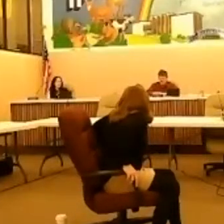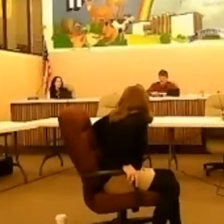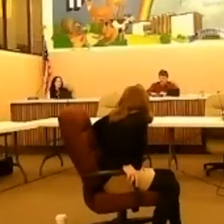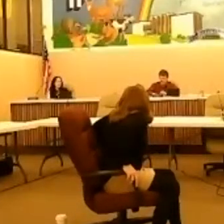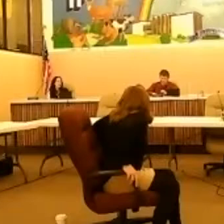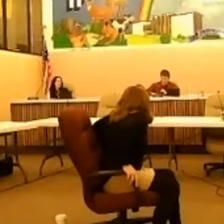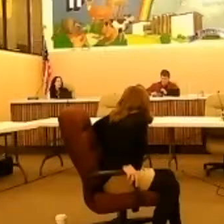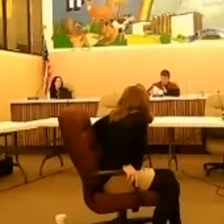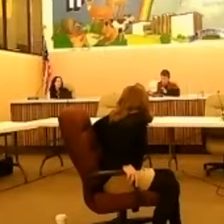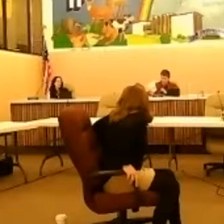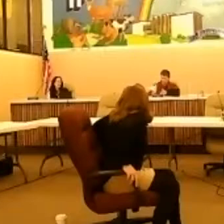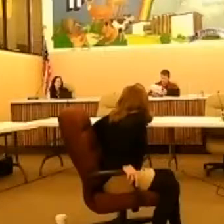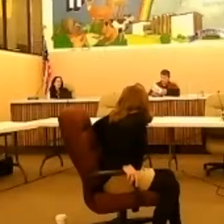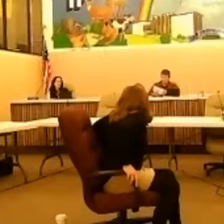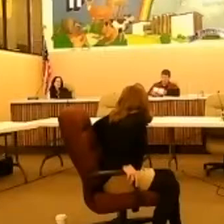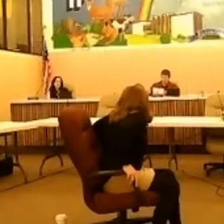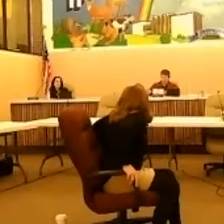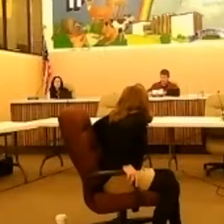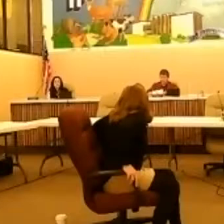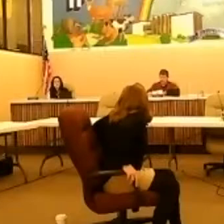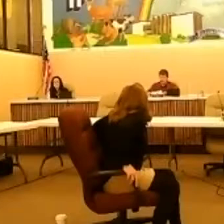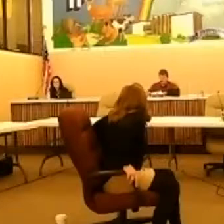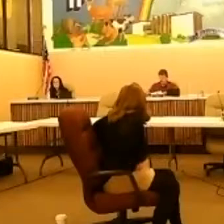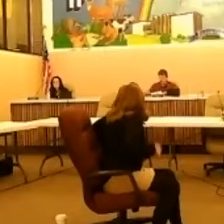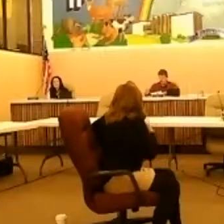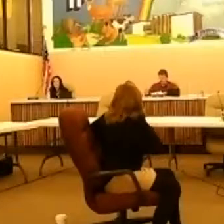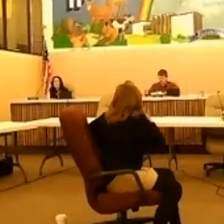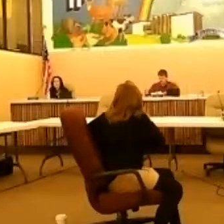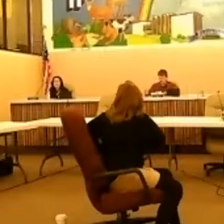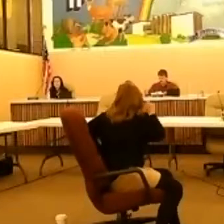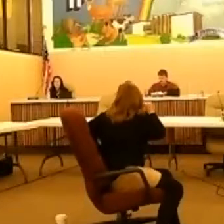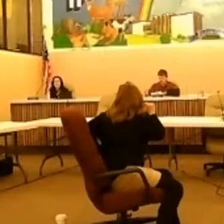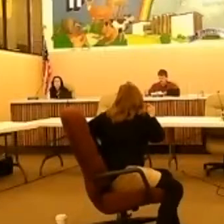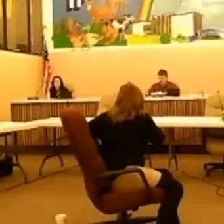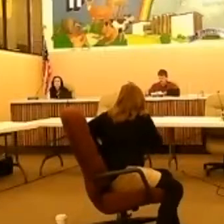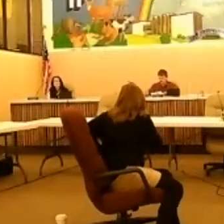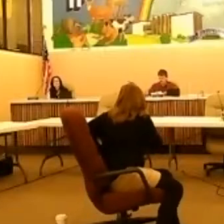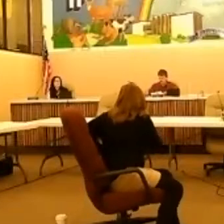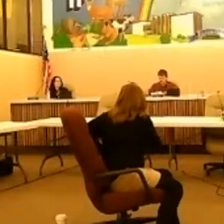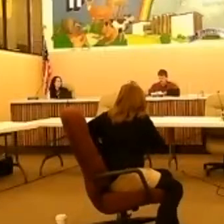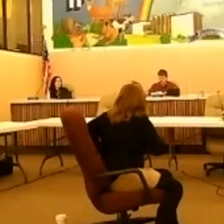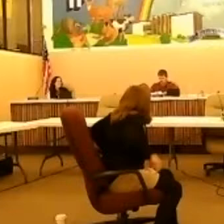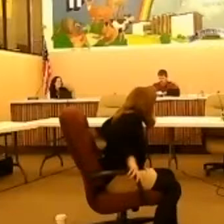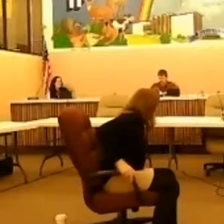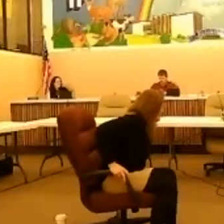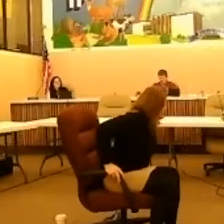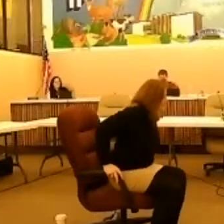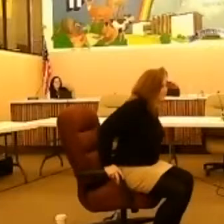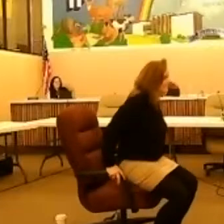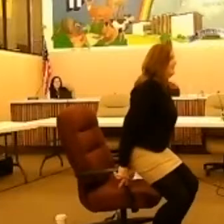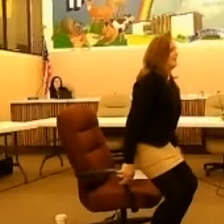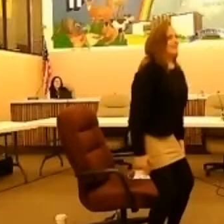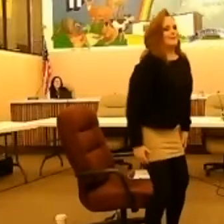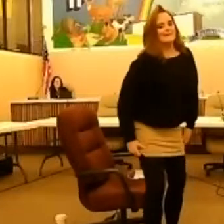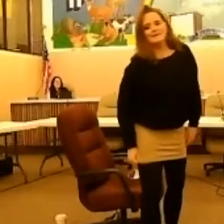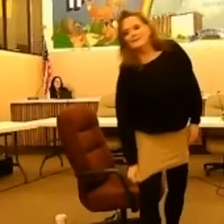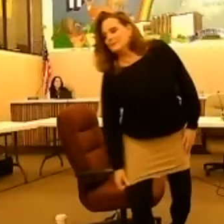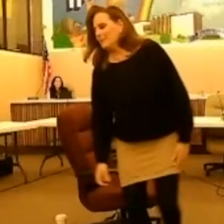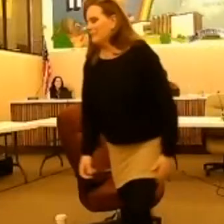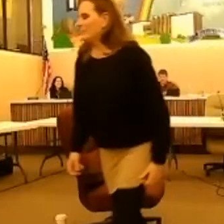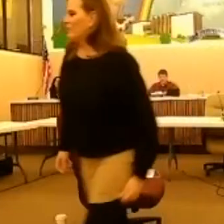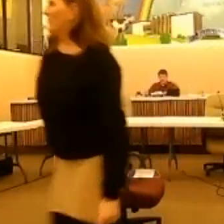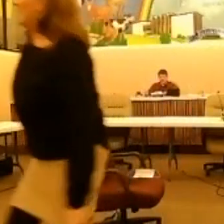She usually does. It should go fairly quickly, I think. Yeah, go. Go ahead. Okay. So we're going to take